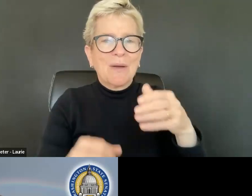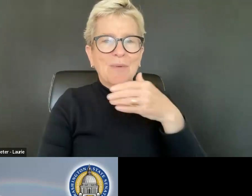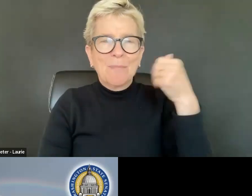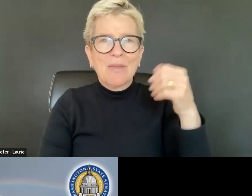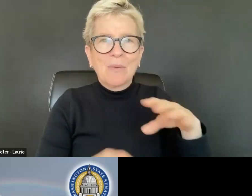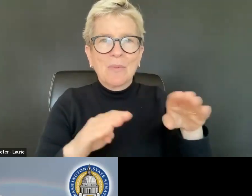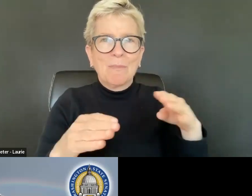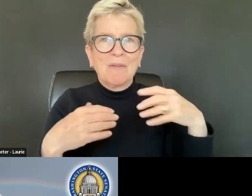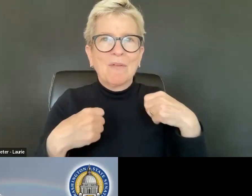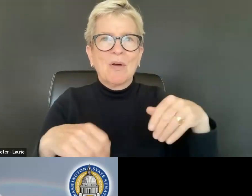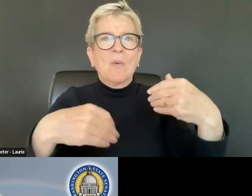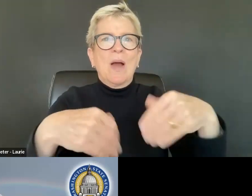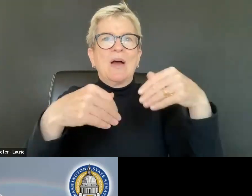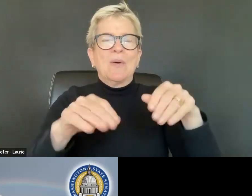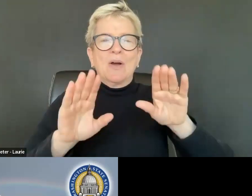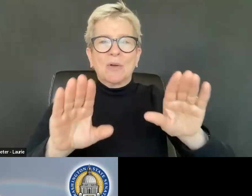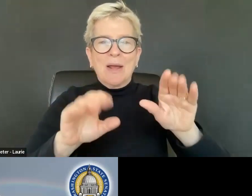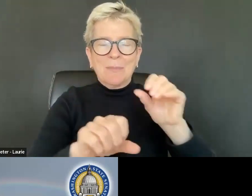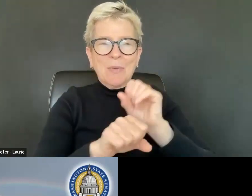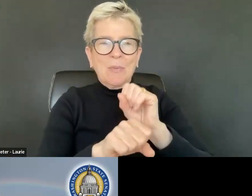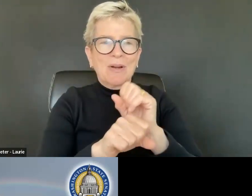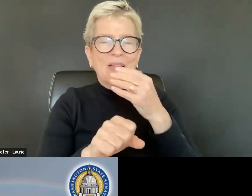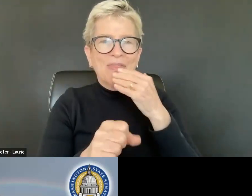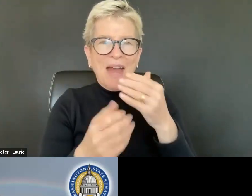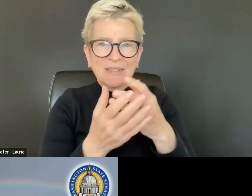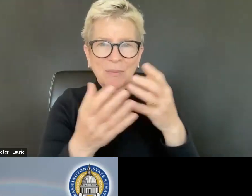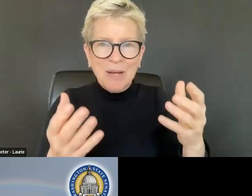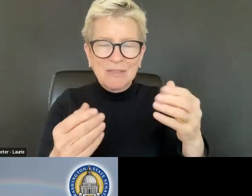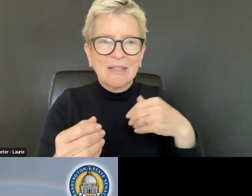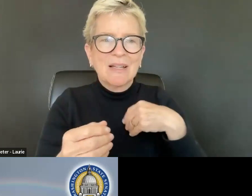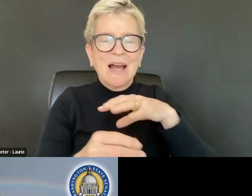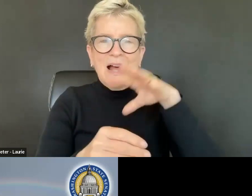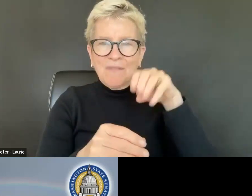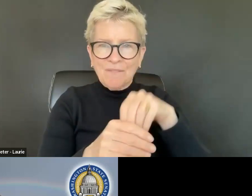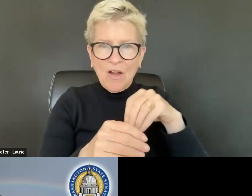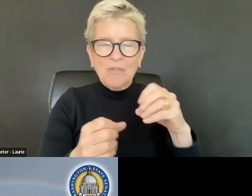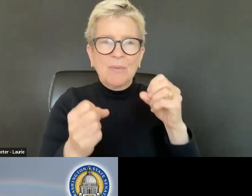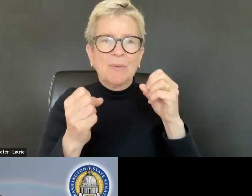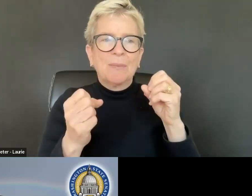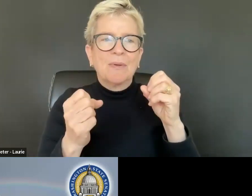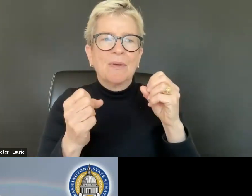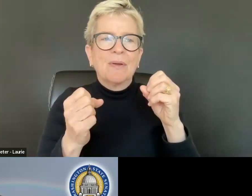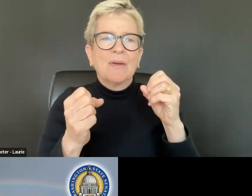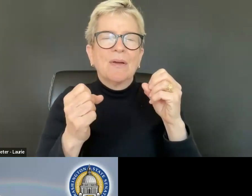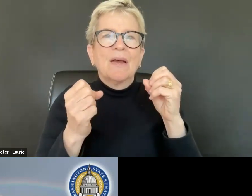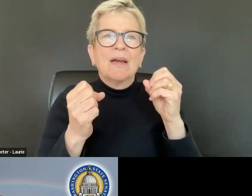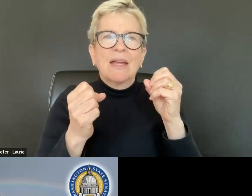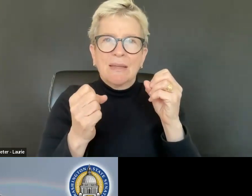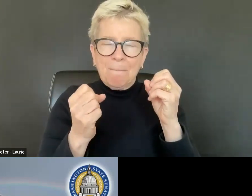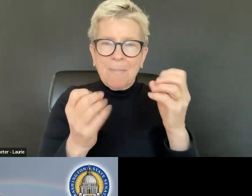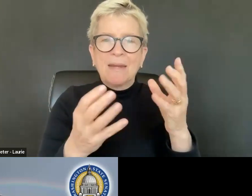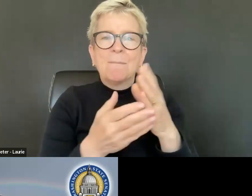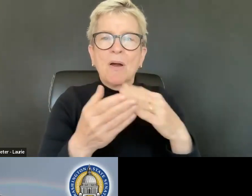health. You did an incredible work. So I want to say thanks. I was involved in a lot of the bills, but one part that was not clear to me